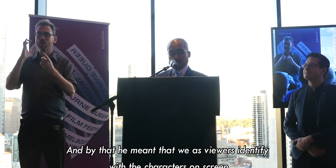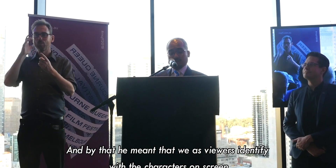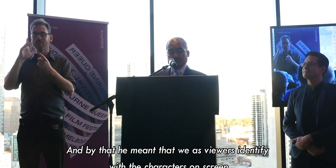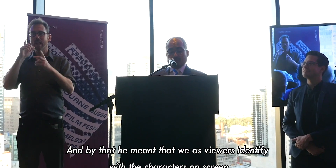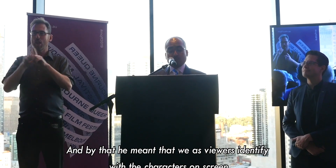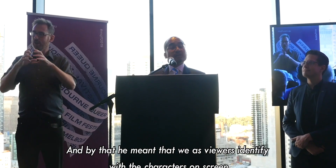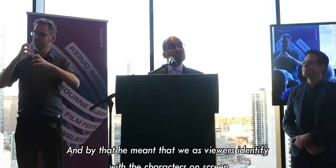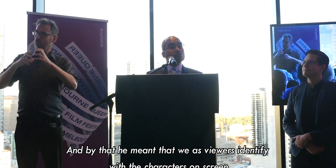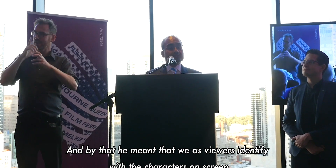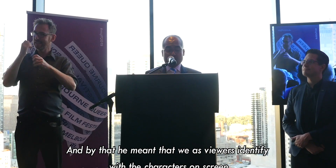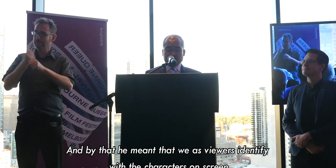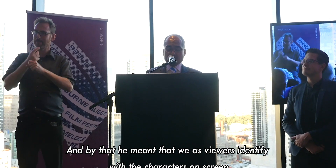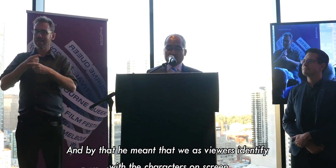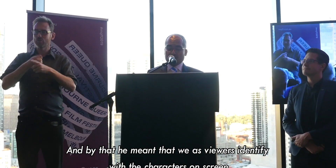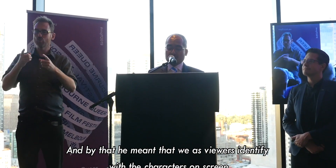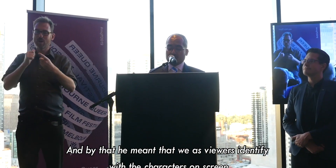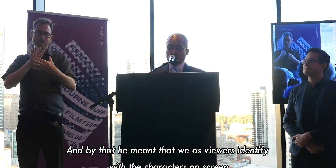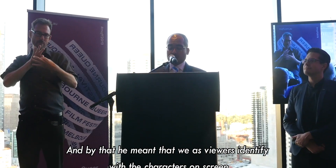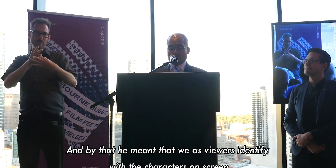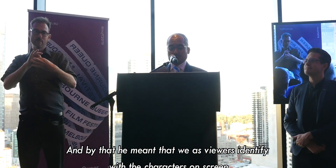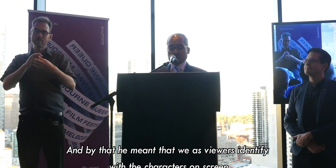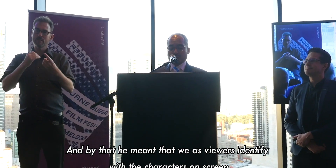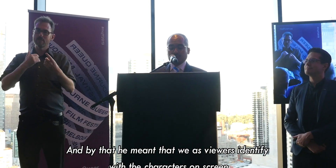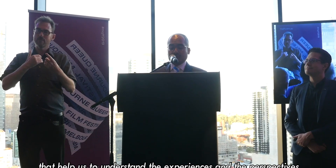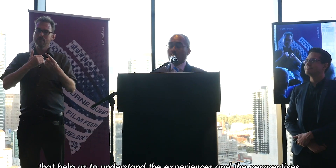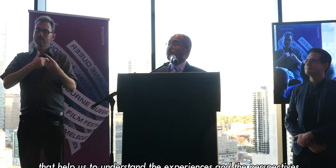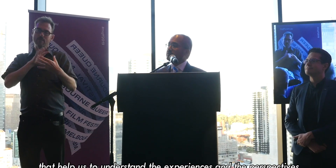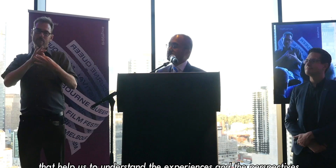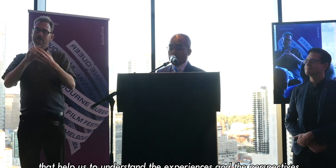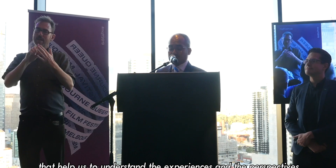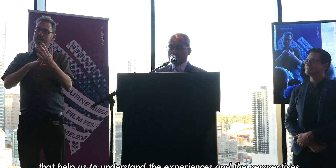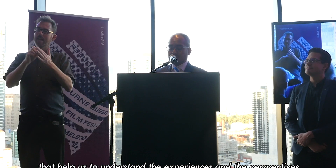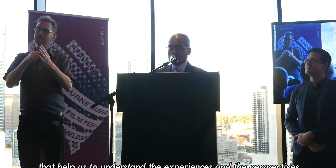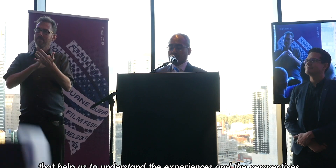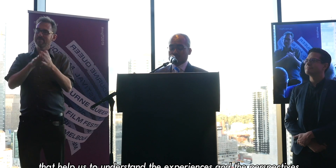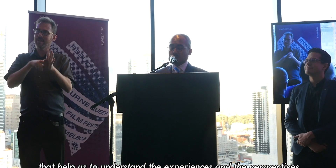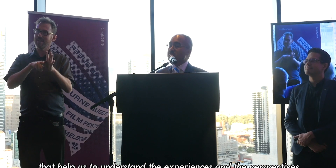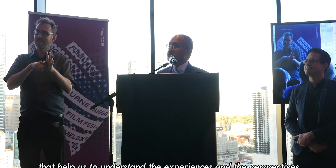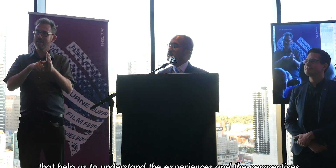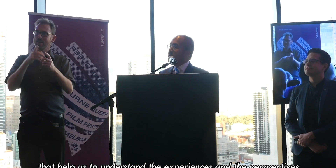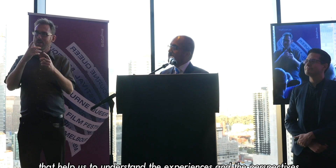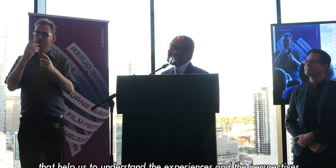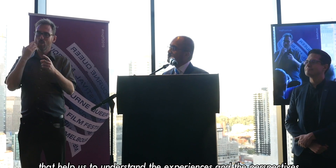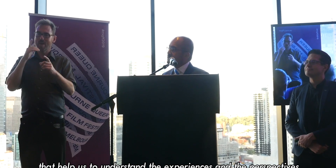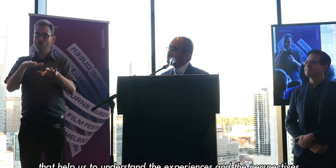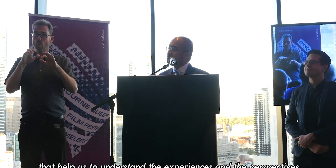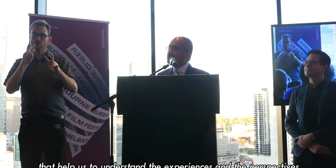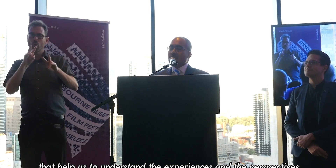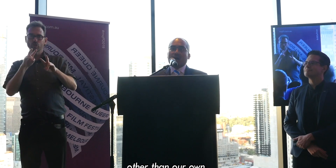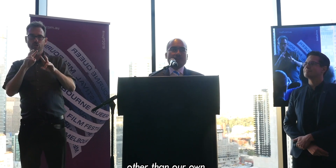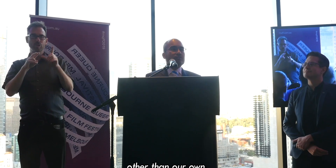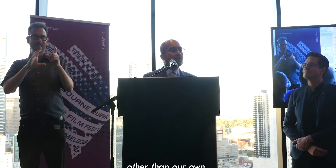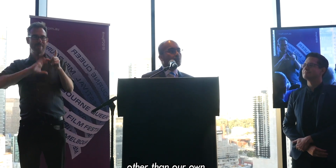meant that we as viewers identify with the characters on screen that help us to understand the experiences and